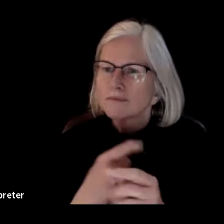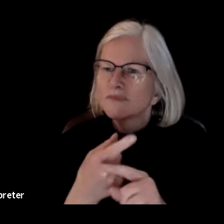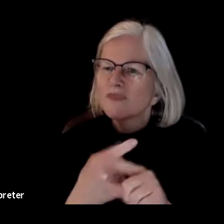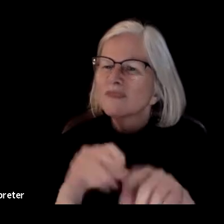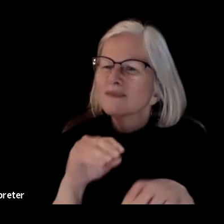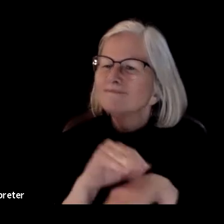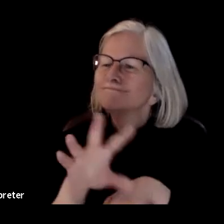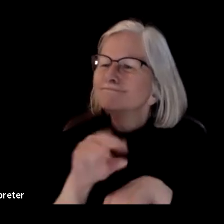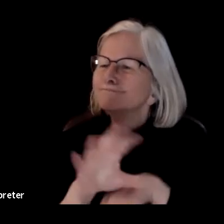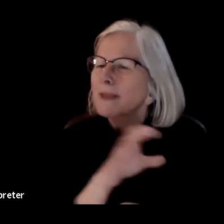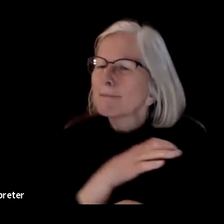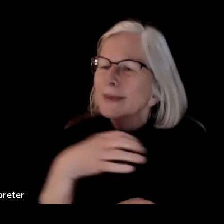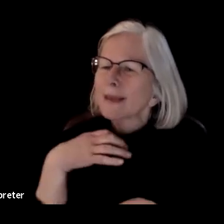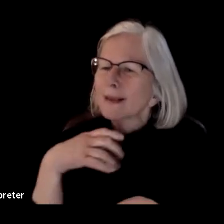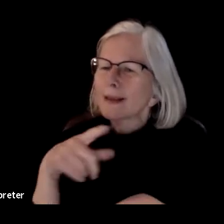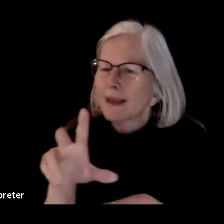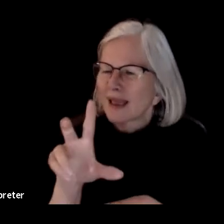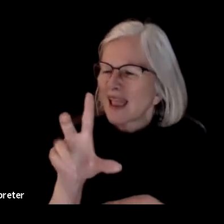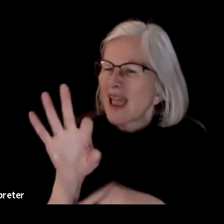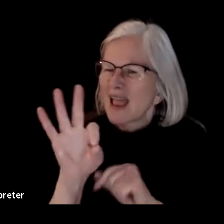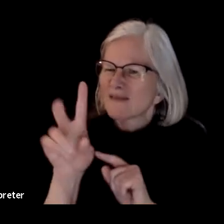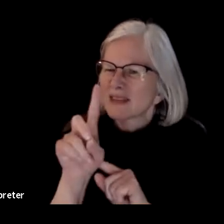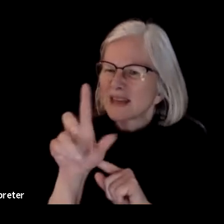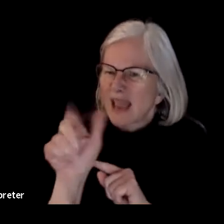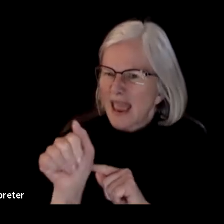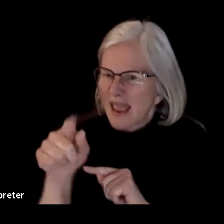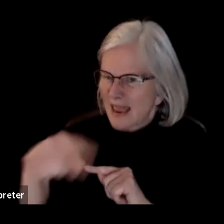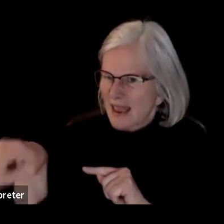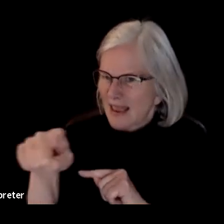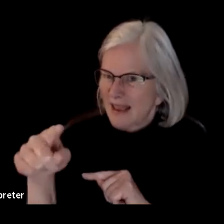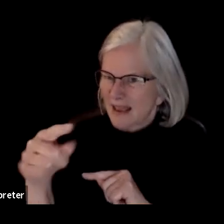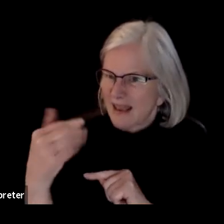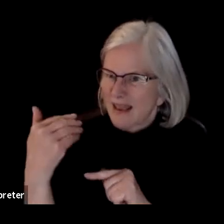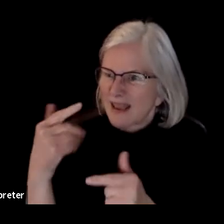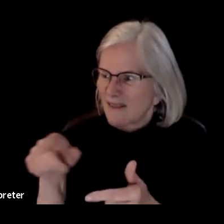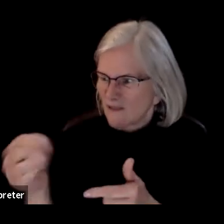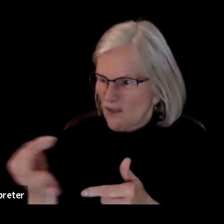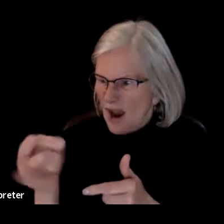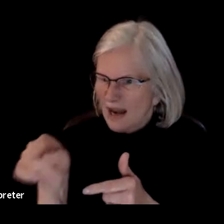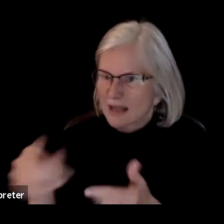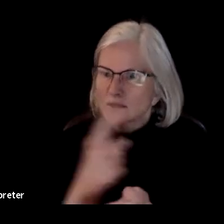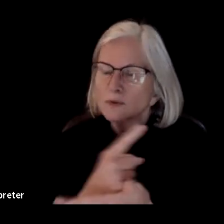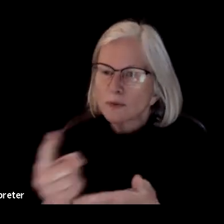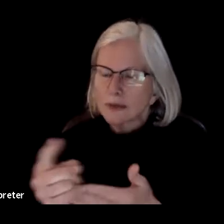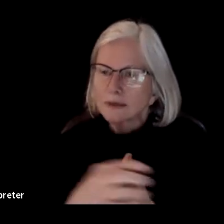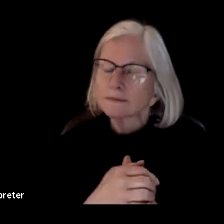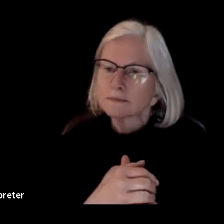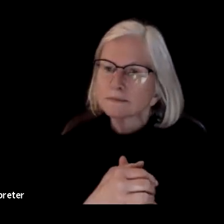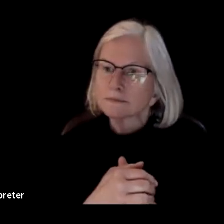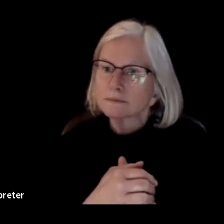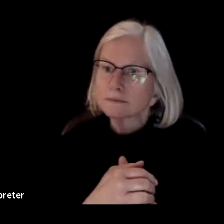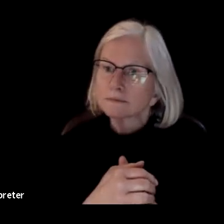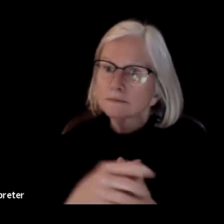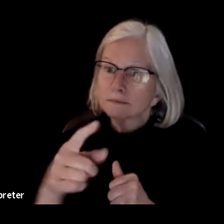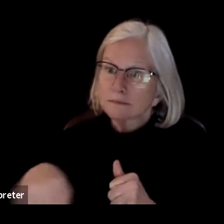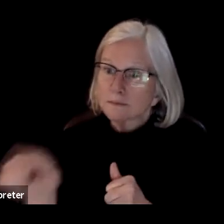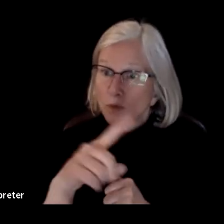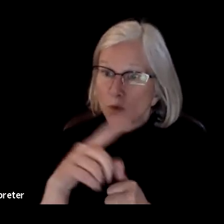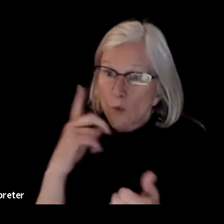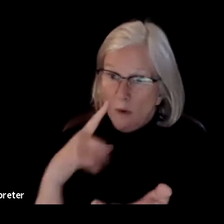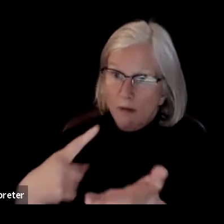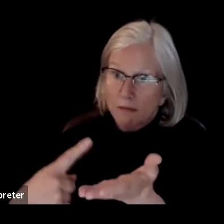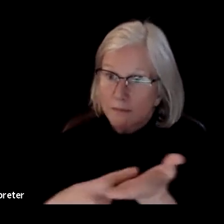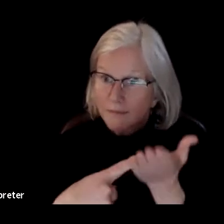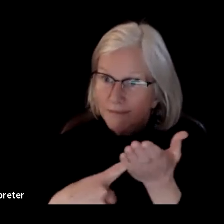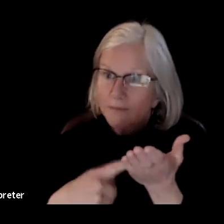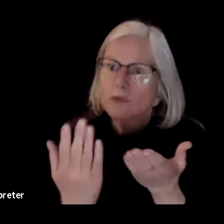meeting on Friday of this week, and they will make a recommendation to the FDA. And so we expect that